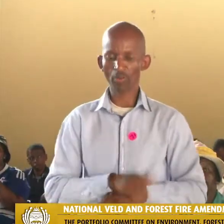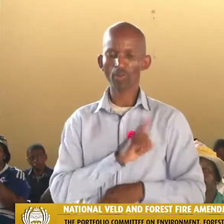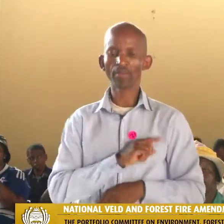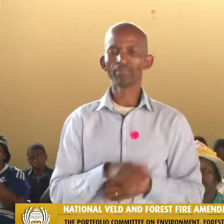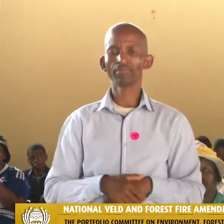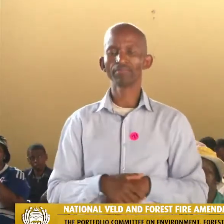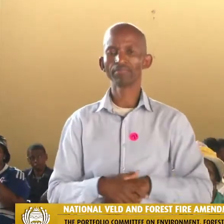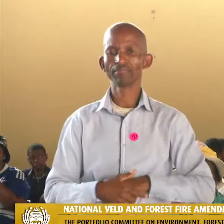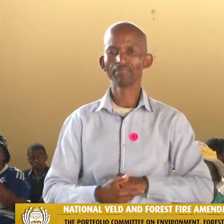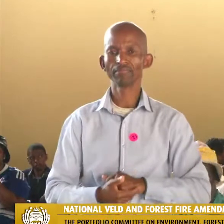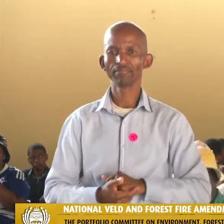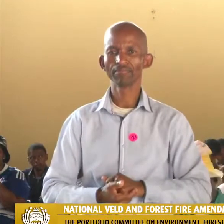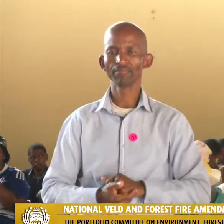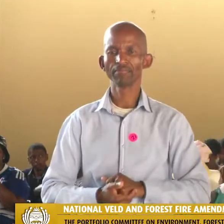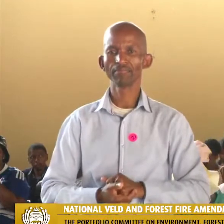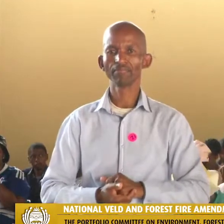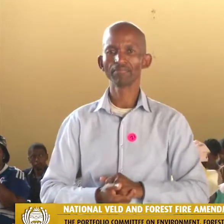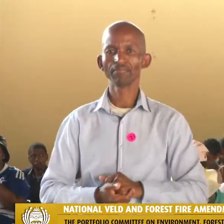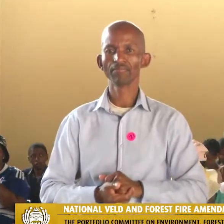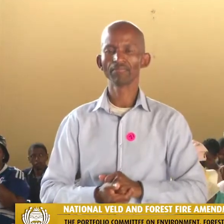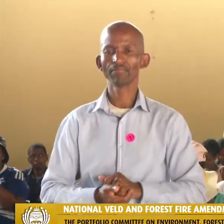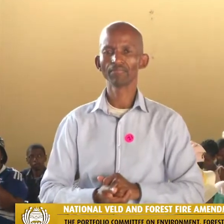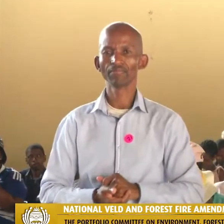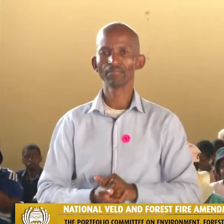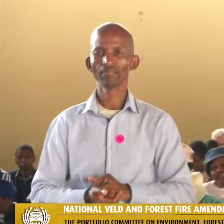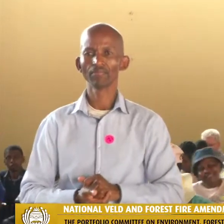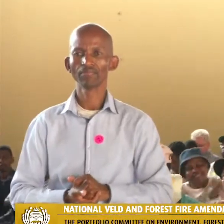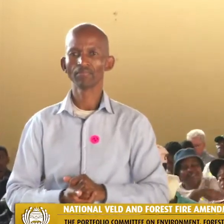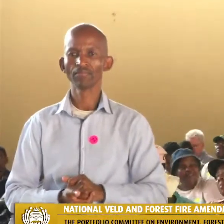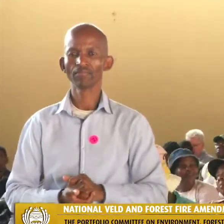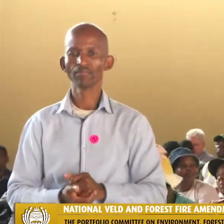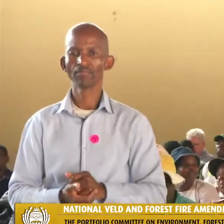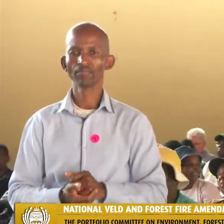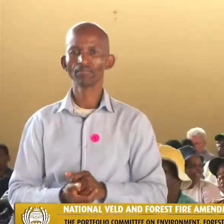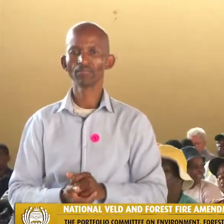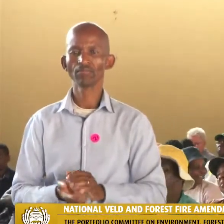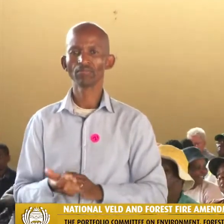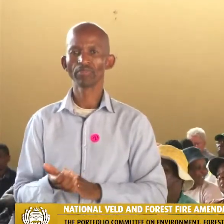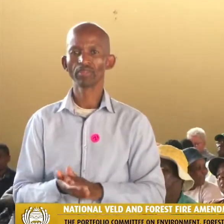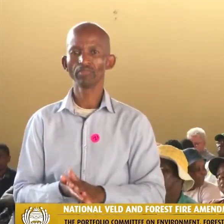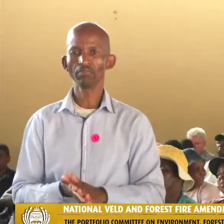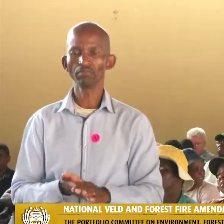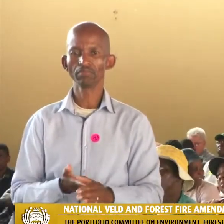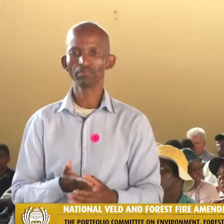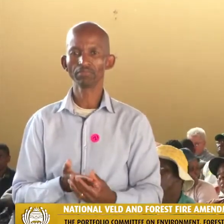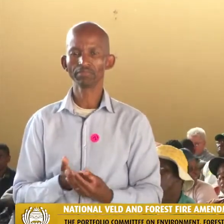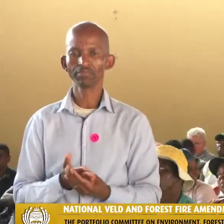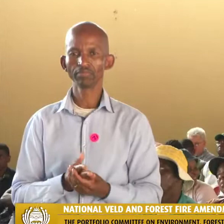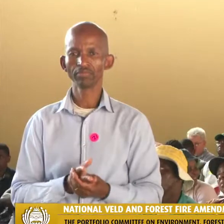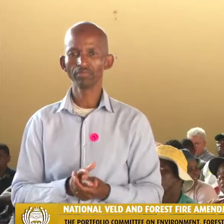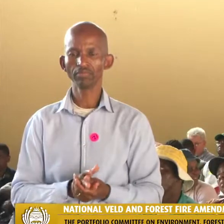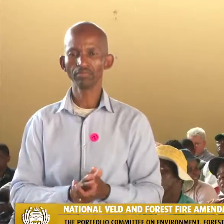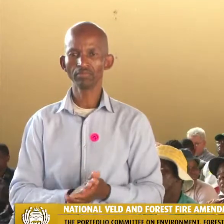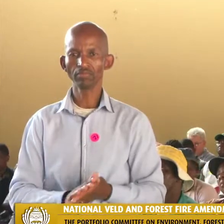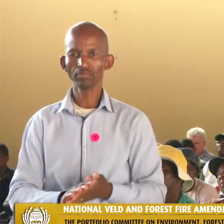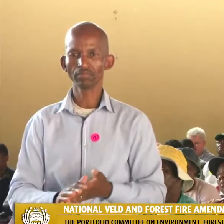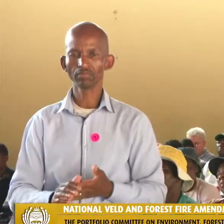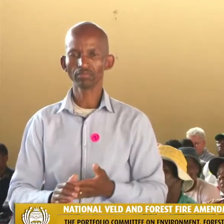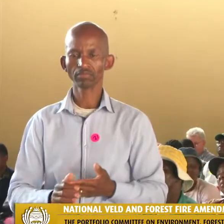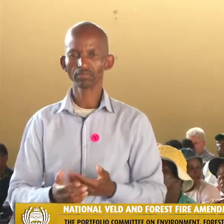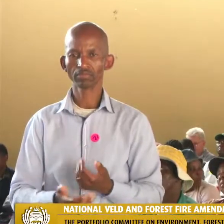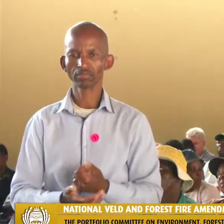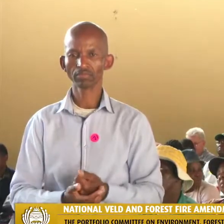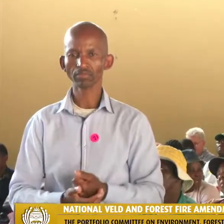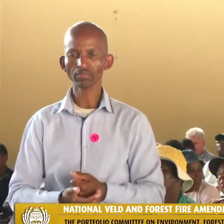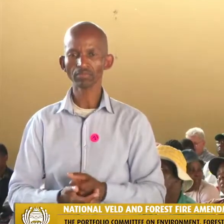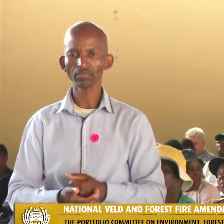the challenge is that when that field catches fire, we are the ones that need to distinguish that fire. We use the very meager water